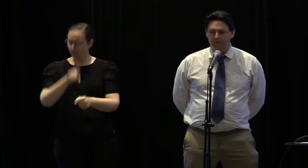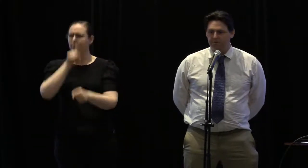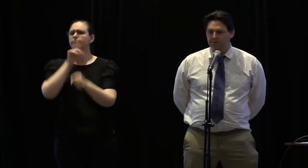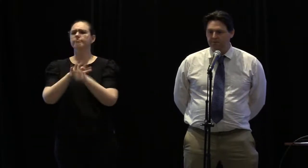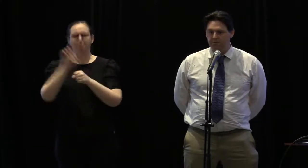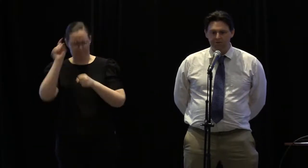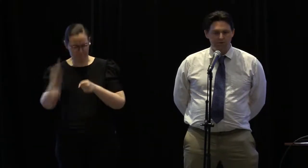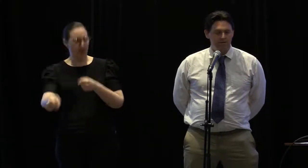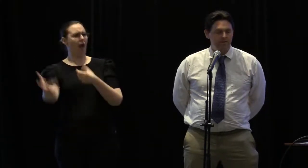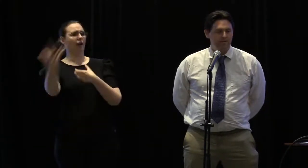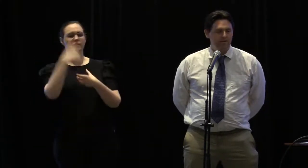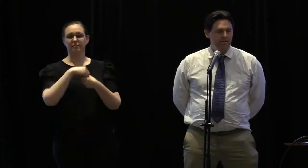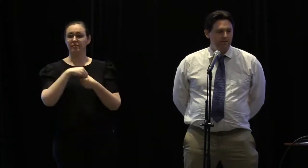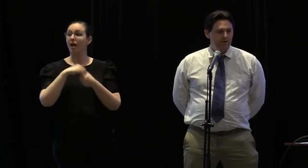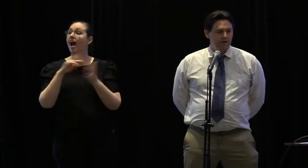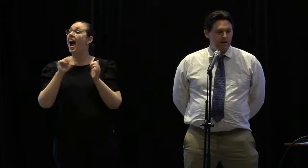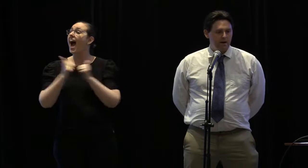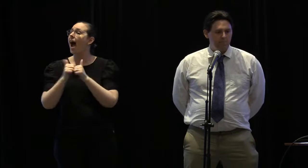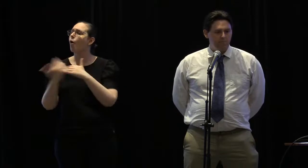and inclusive future